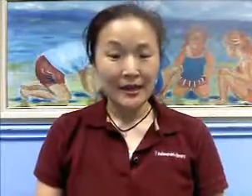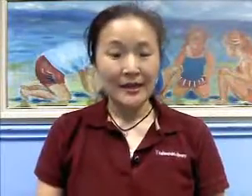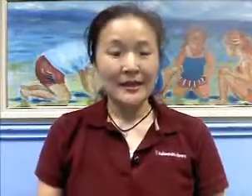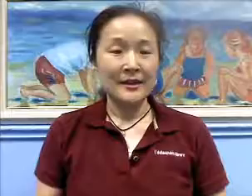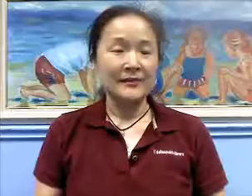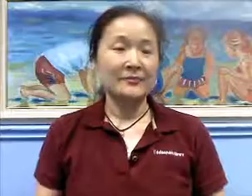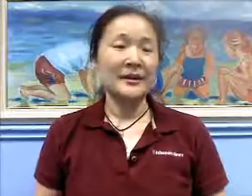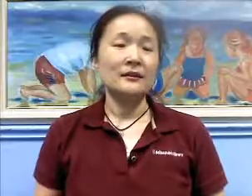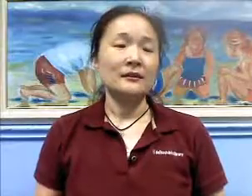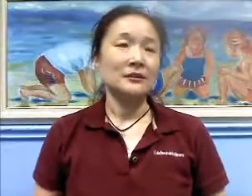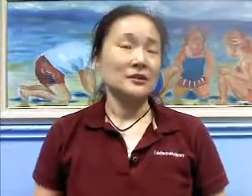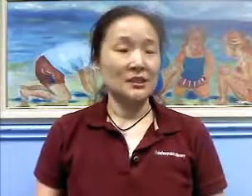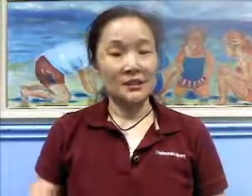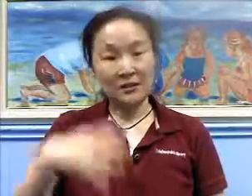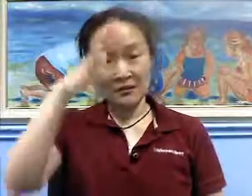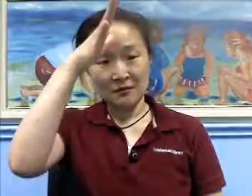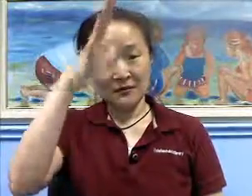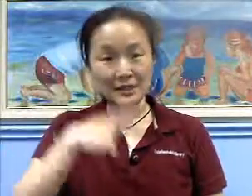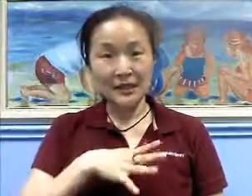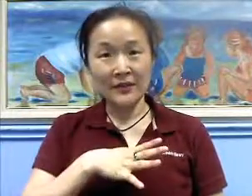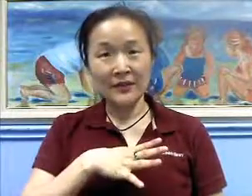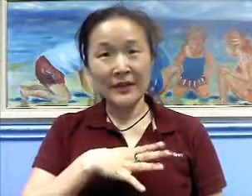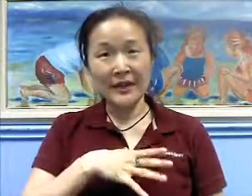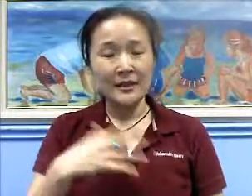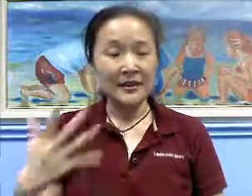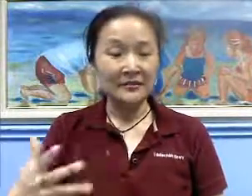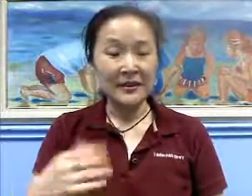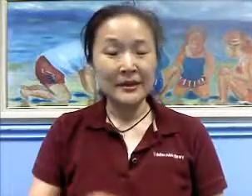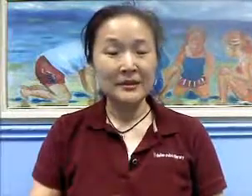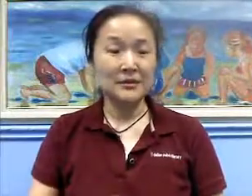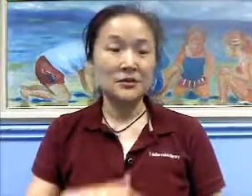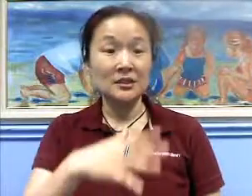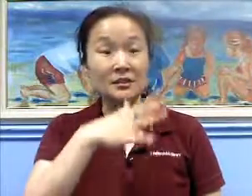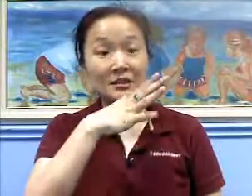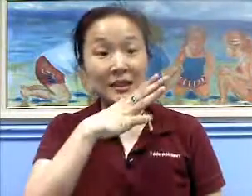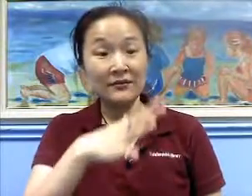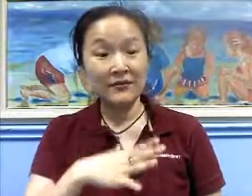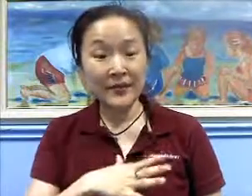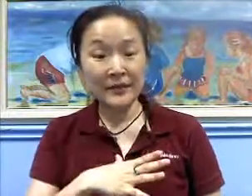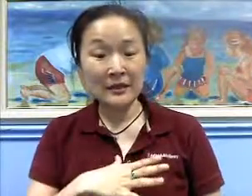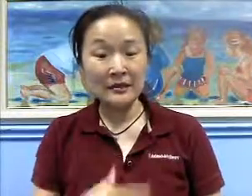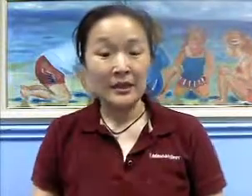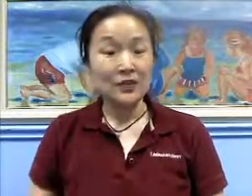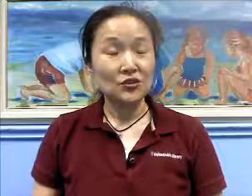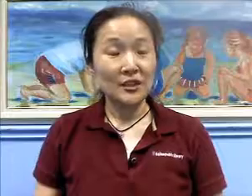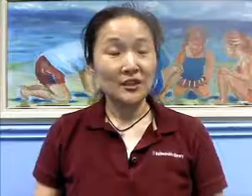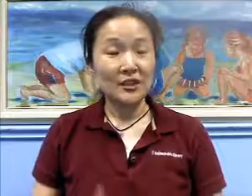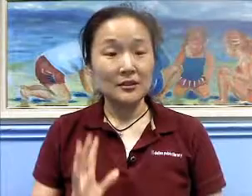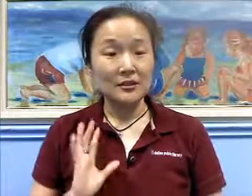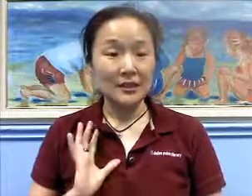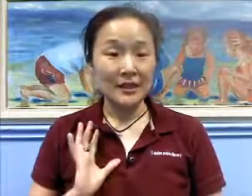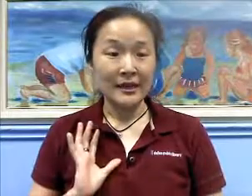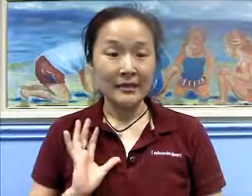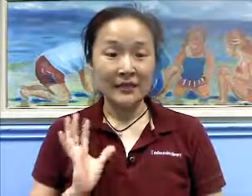And then for male, you would just do the sign for man. And female, you would just do the sign for female. Transgender is like the